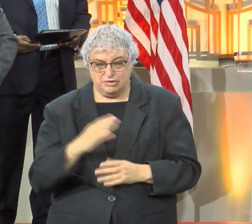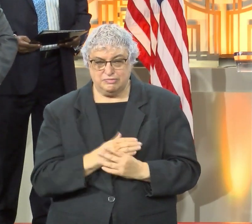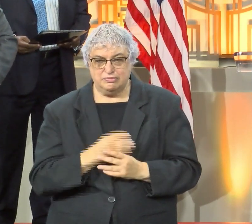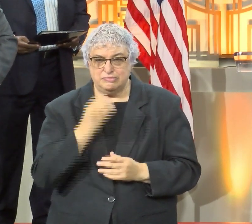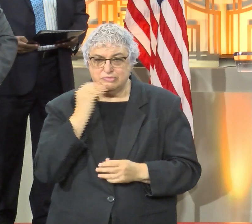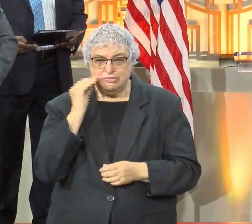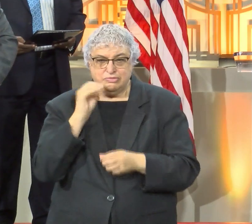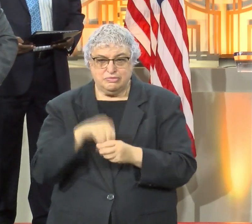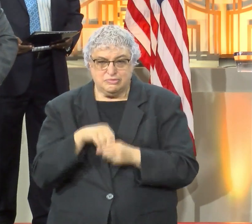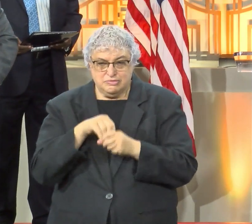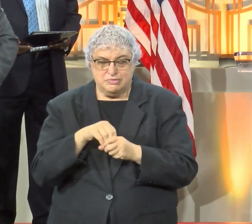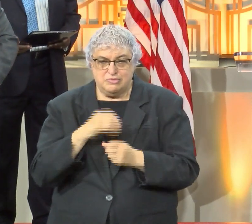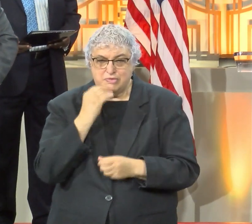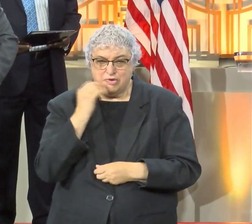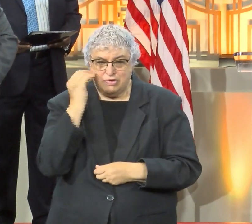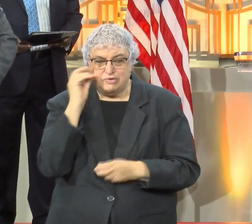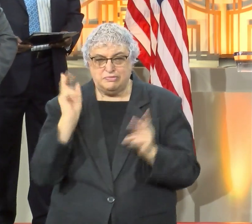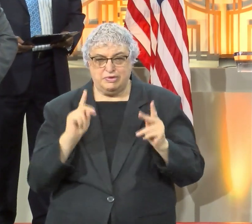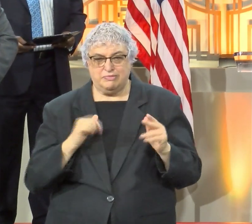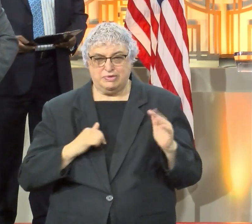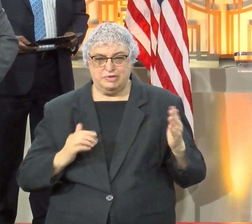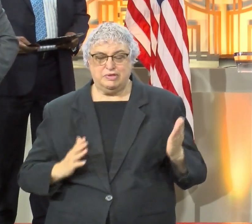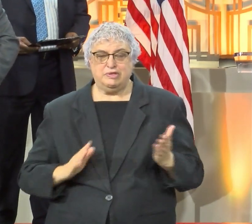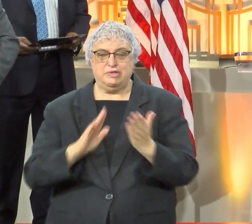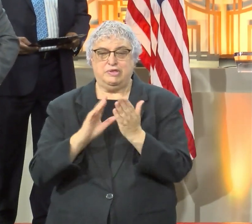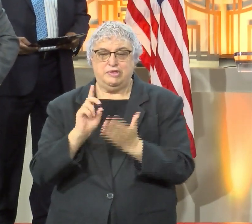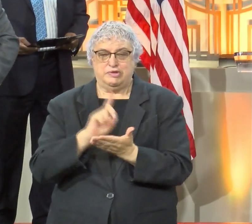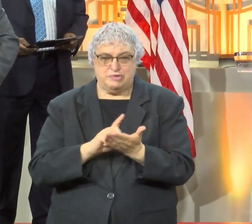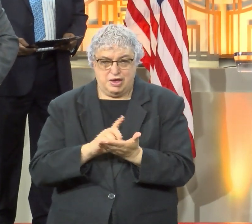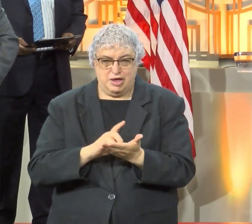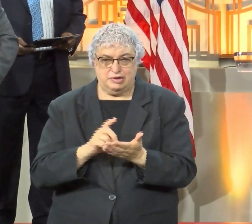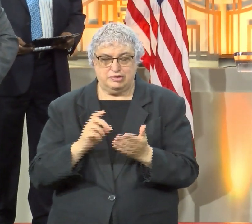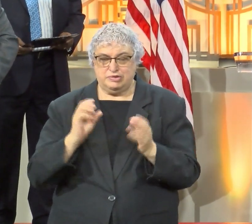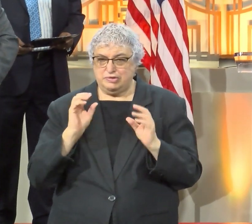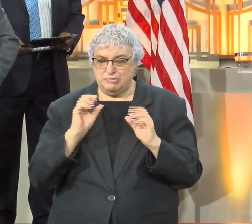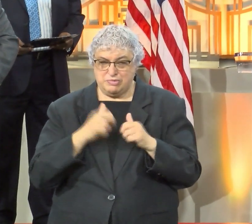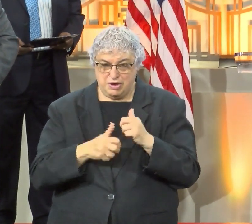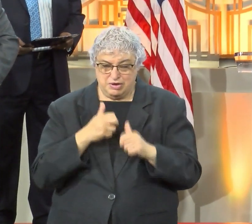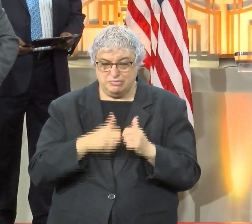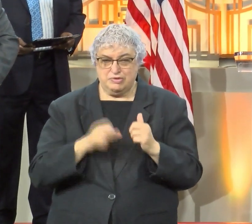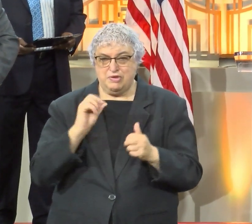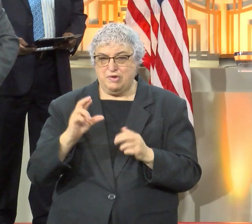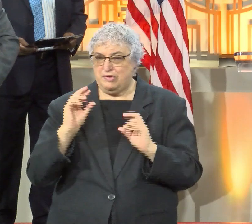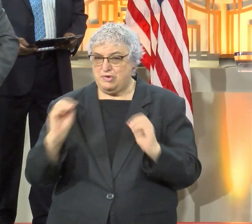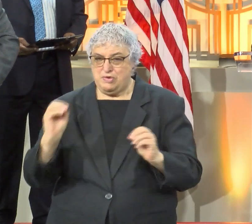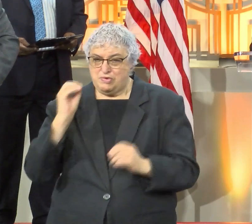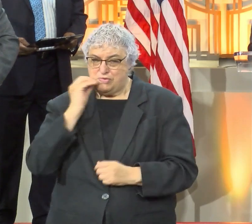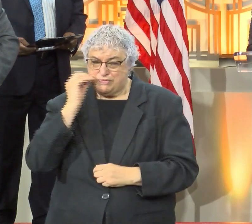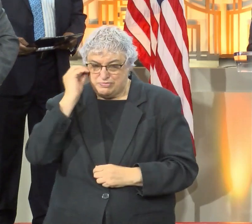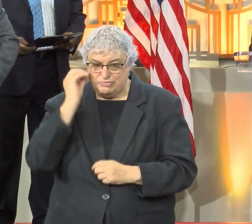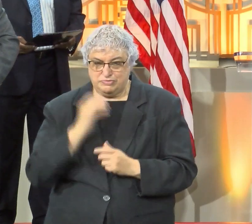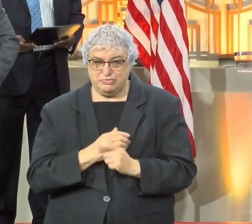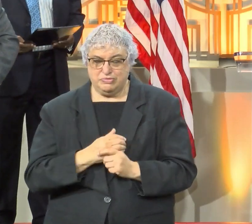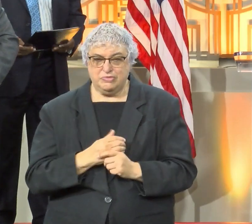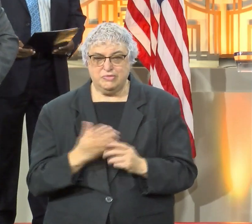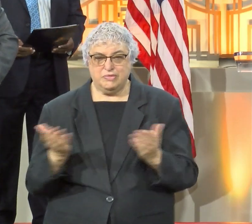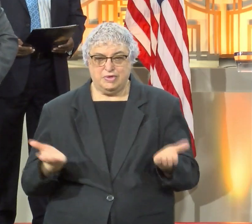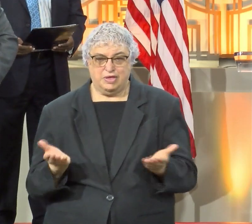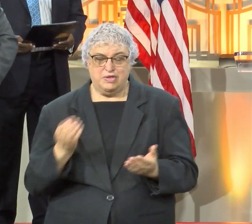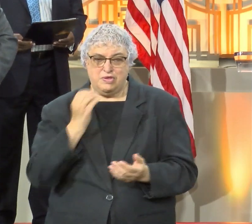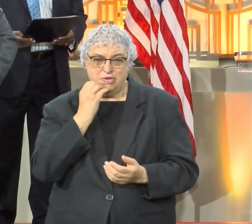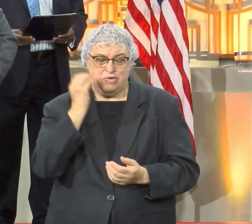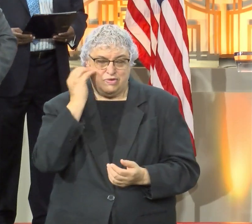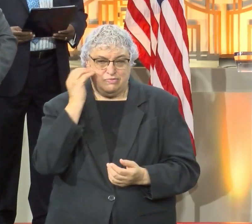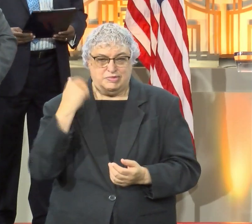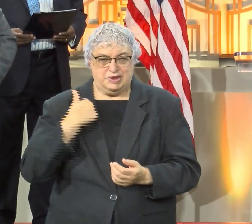home more, people are facing substance abuse or homelessness. The Domestic Violence Response Initiative is needed